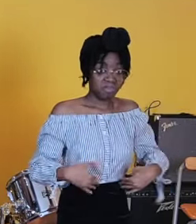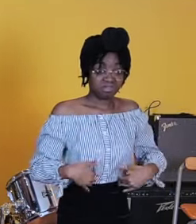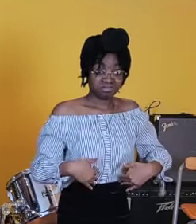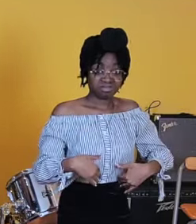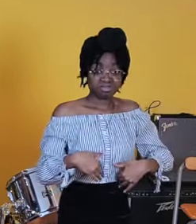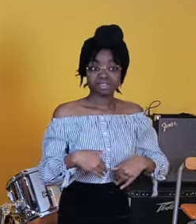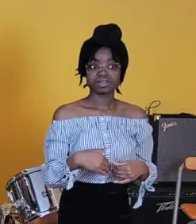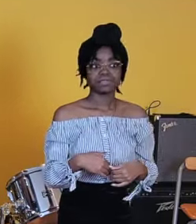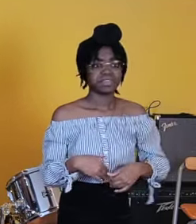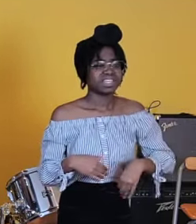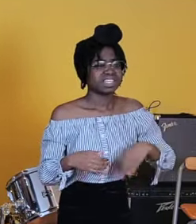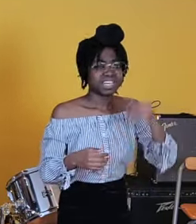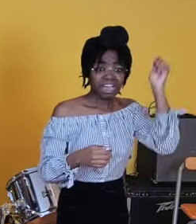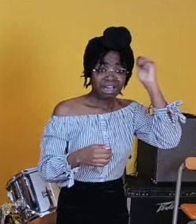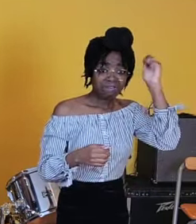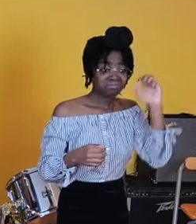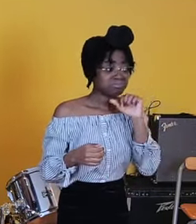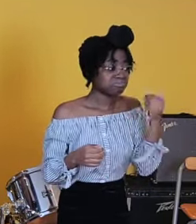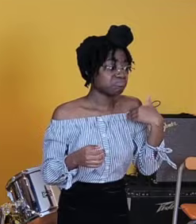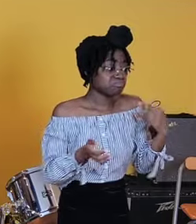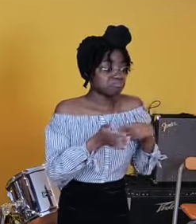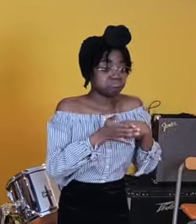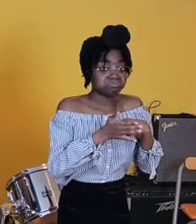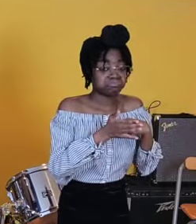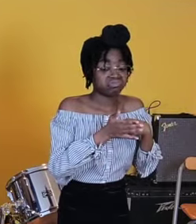example for him to emulate.